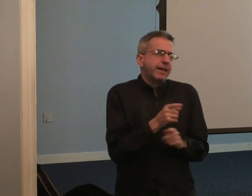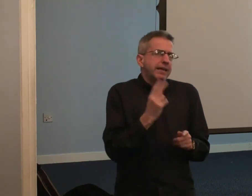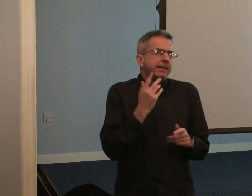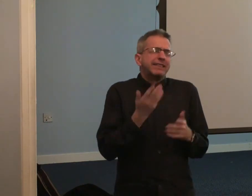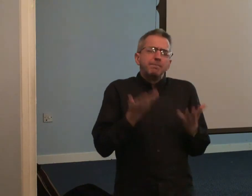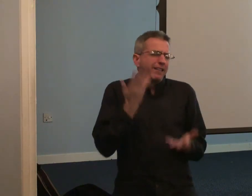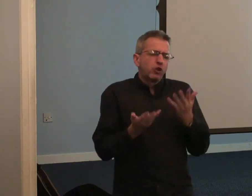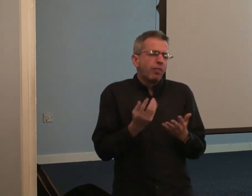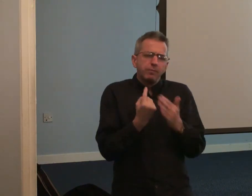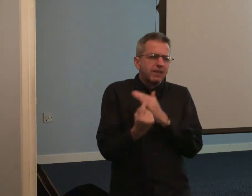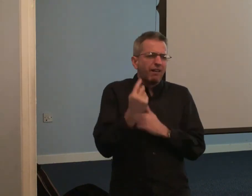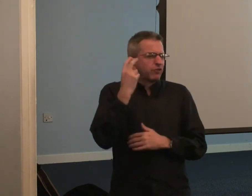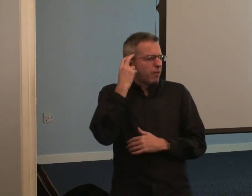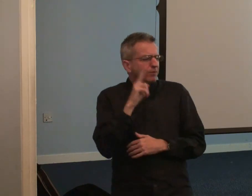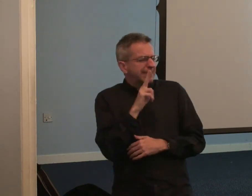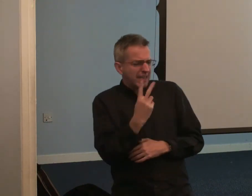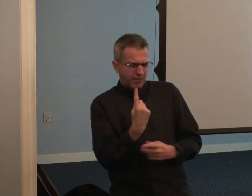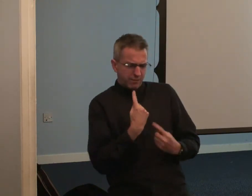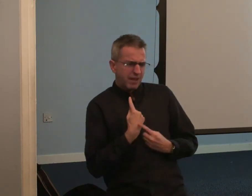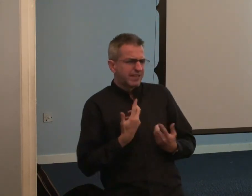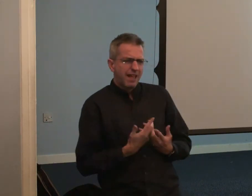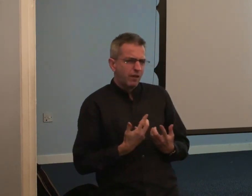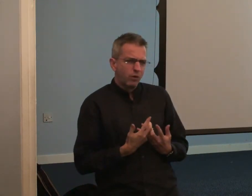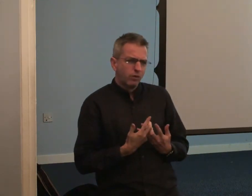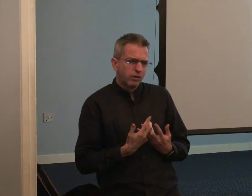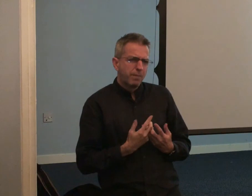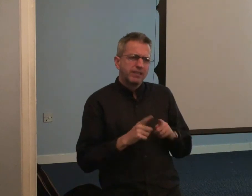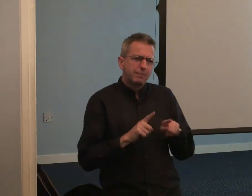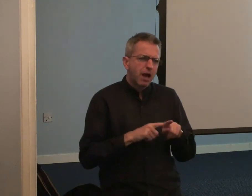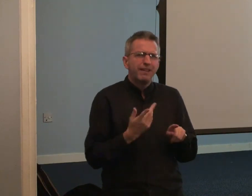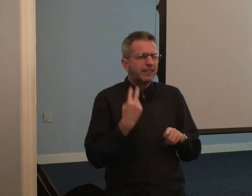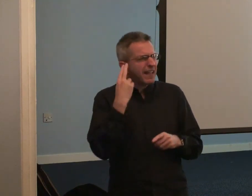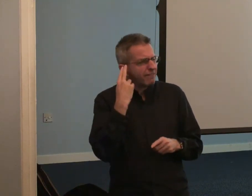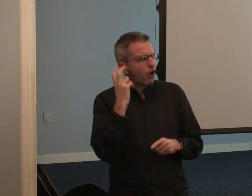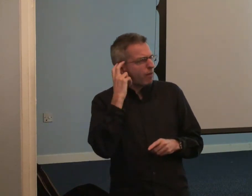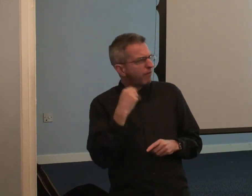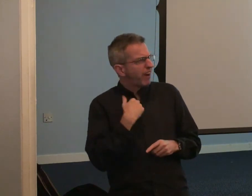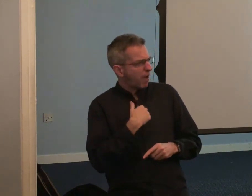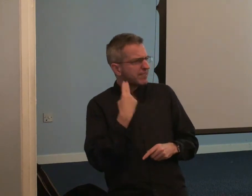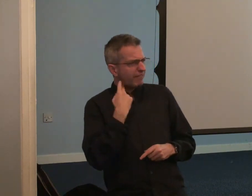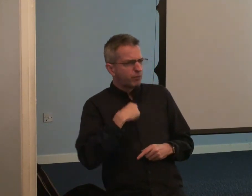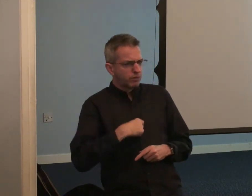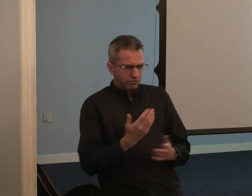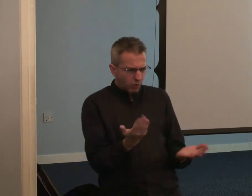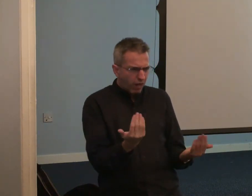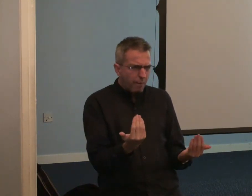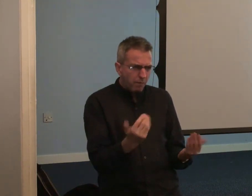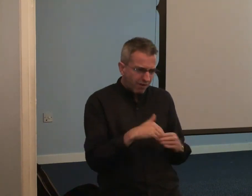the deaf community as well. I mean, of course, it depends on their own self-view as well, how they identify themselves. But if